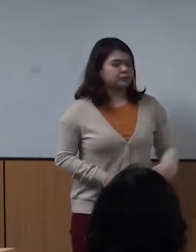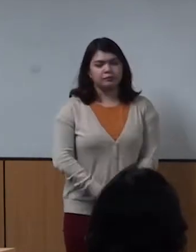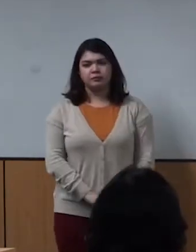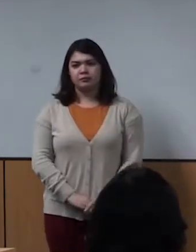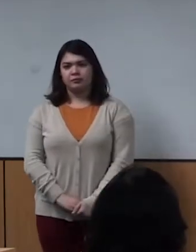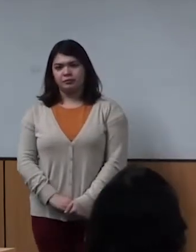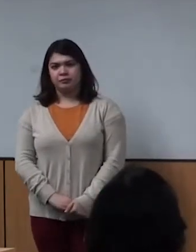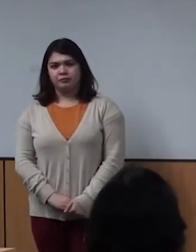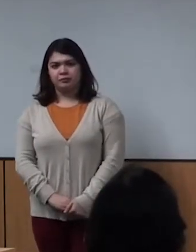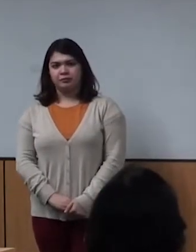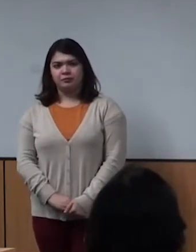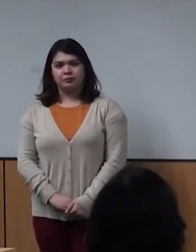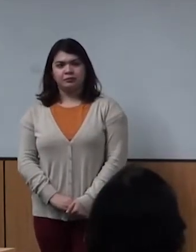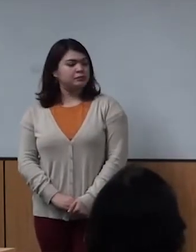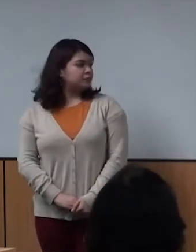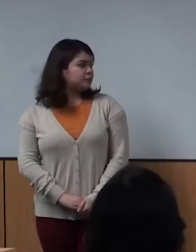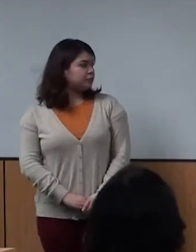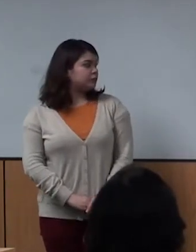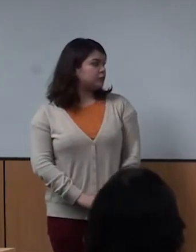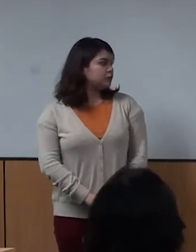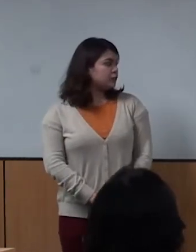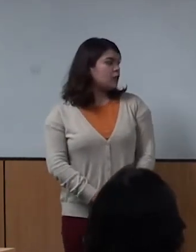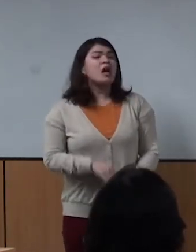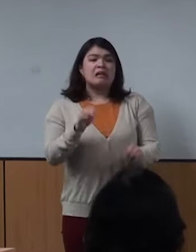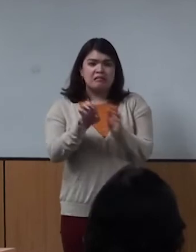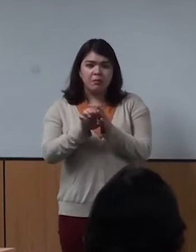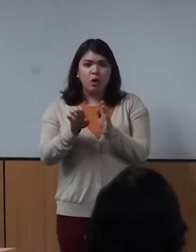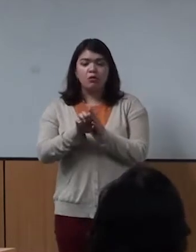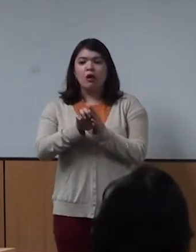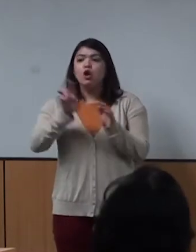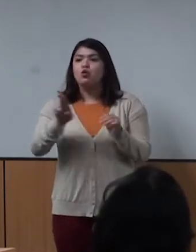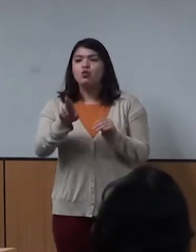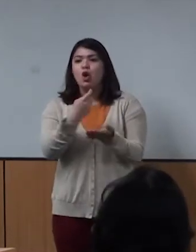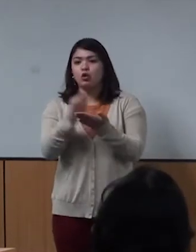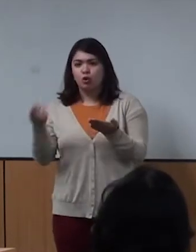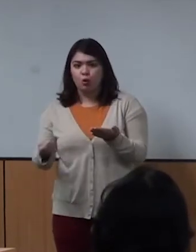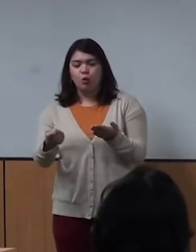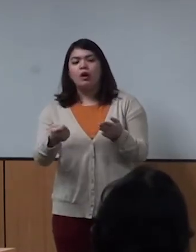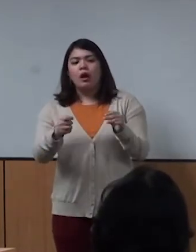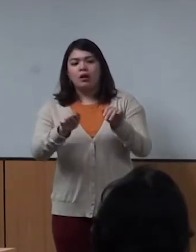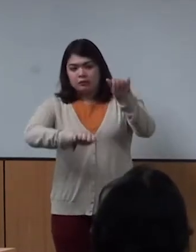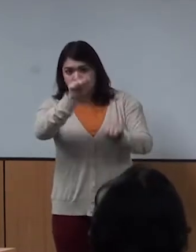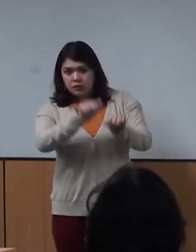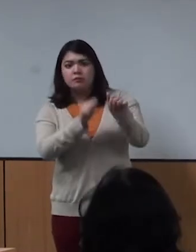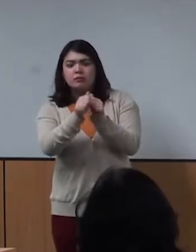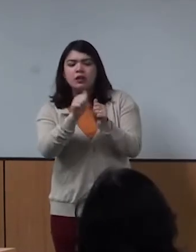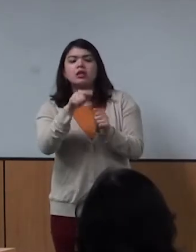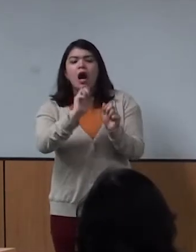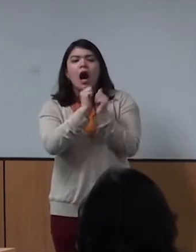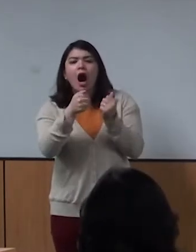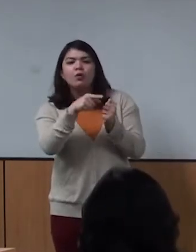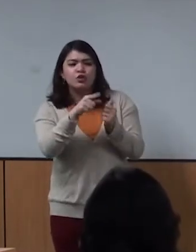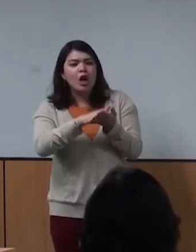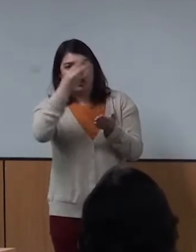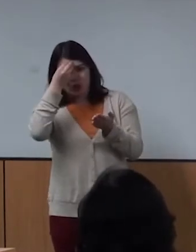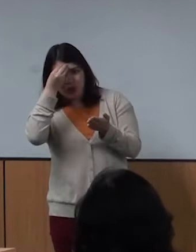become aware of how they learn. So when we use assessment as learning, it's very important that the